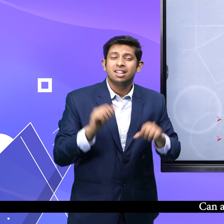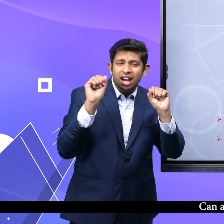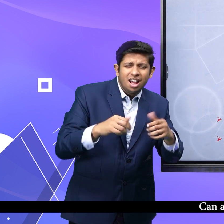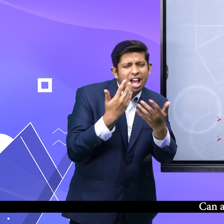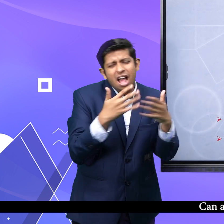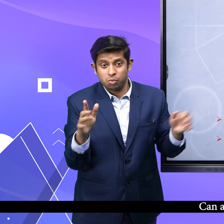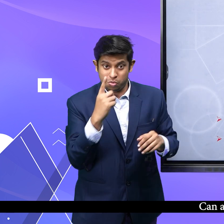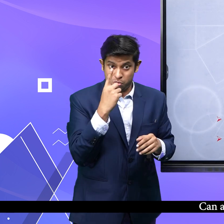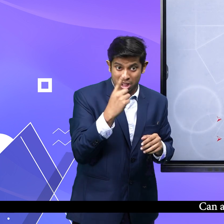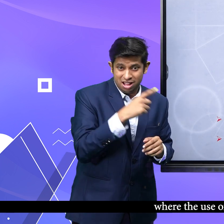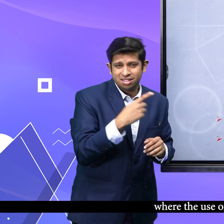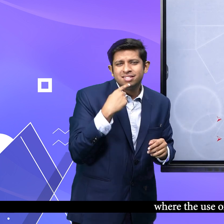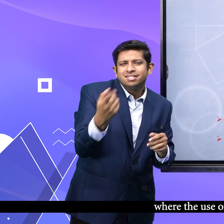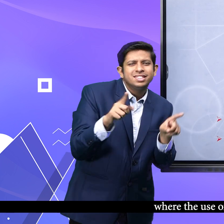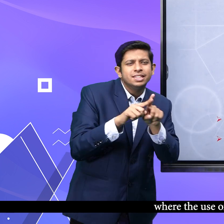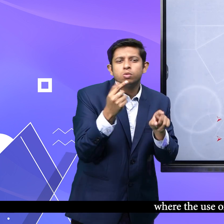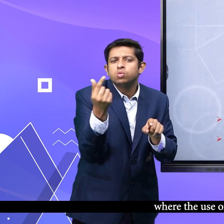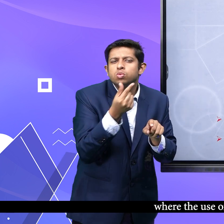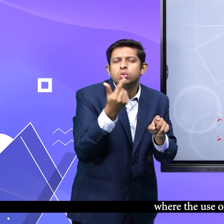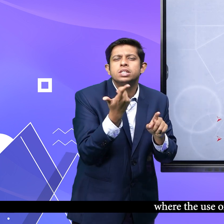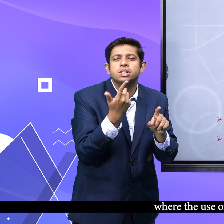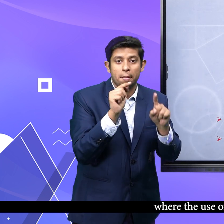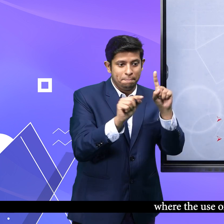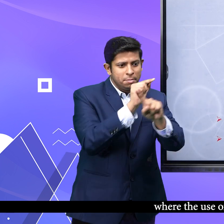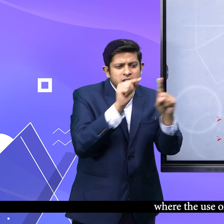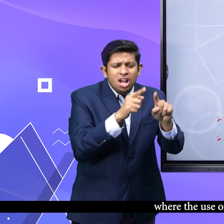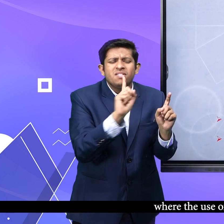Can any one of you say where the use of percentages is seen more?